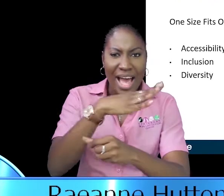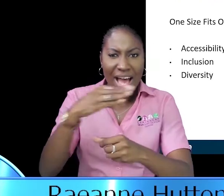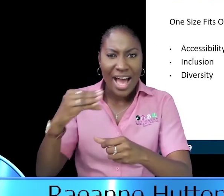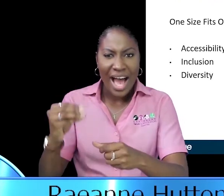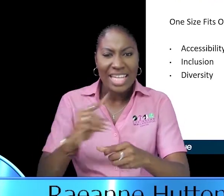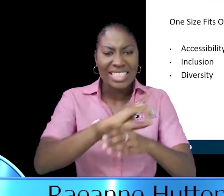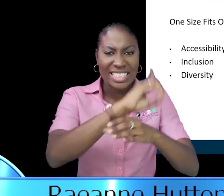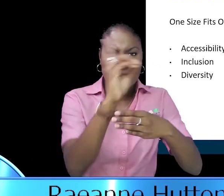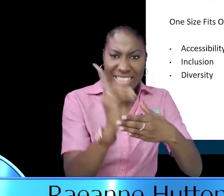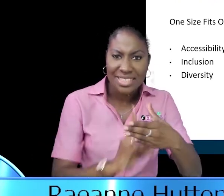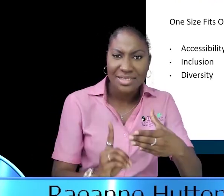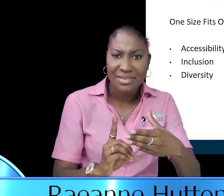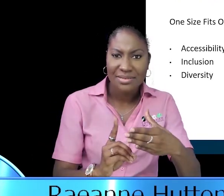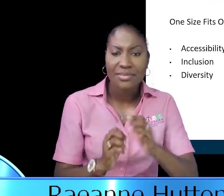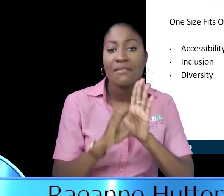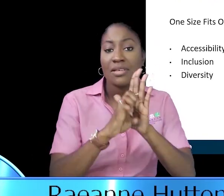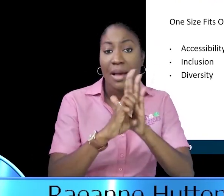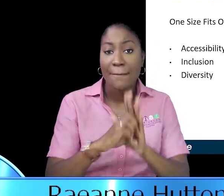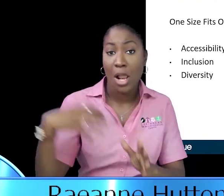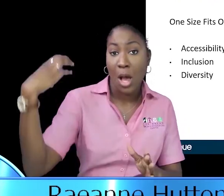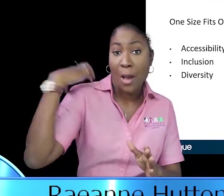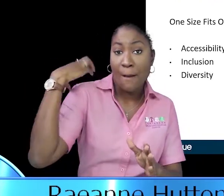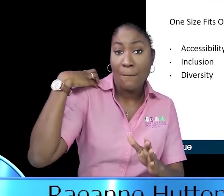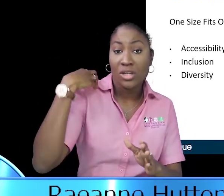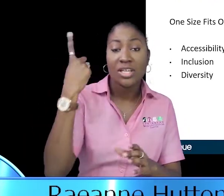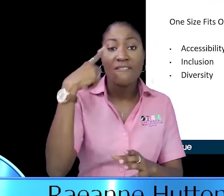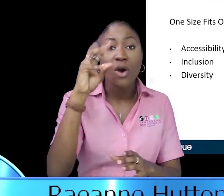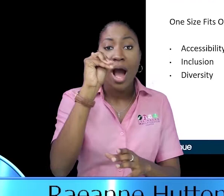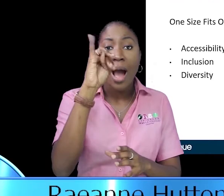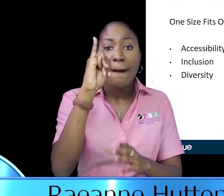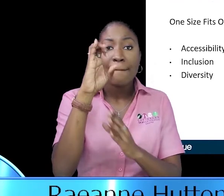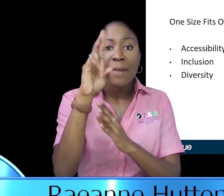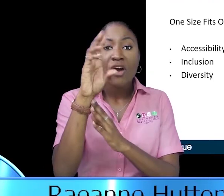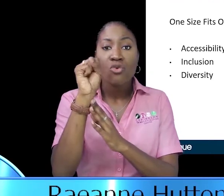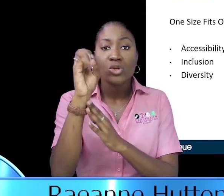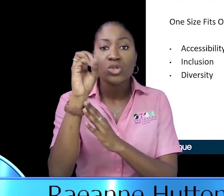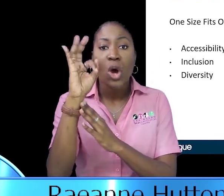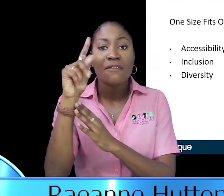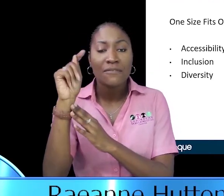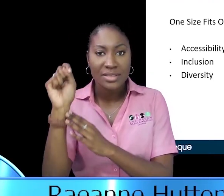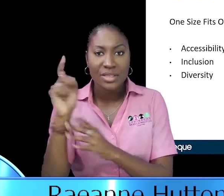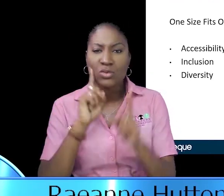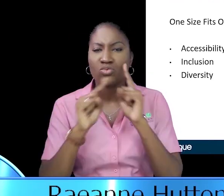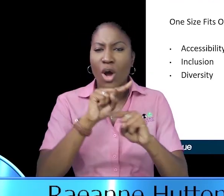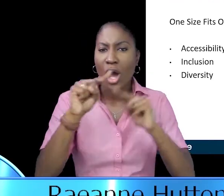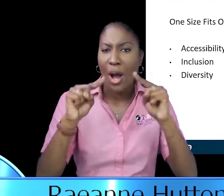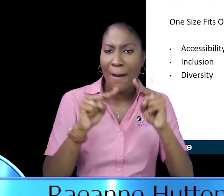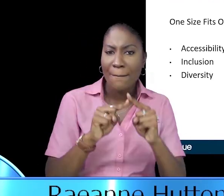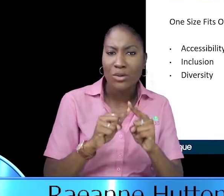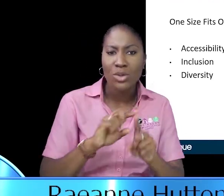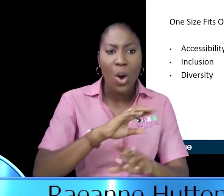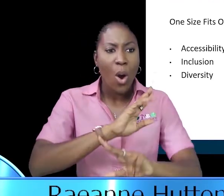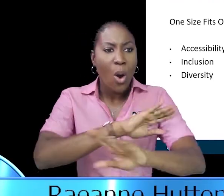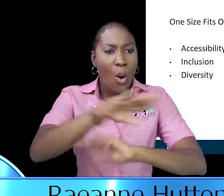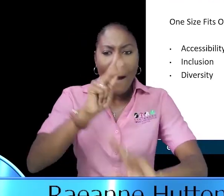uh, the CEO of Microsoft he likes to talk about creating delightful user